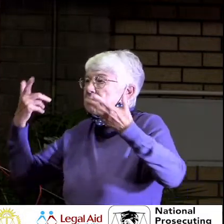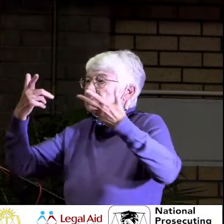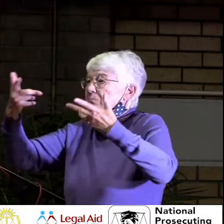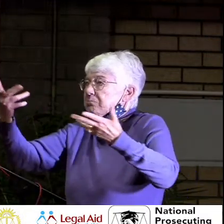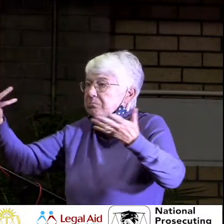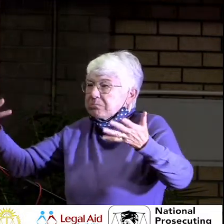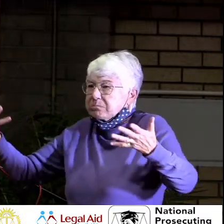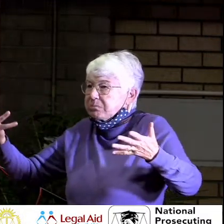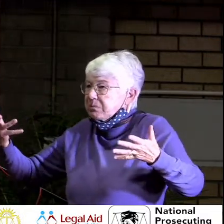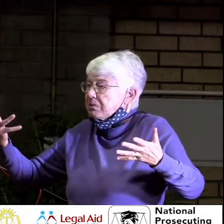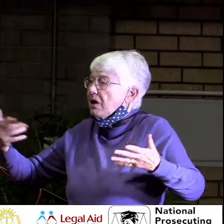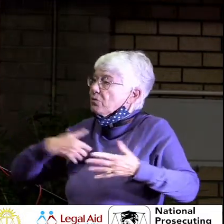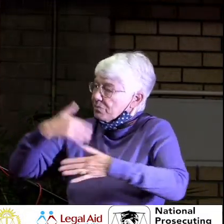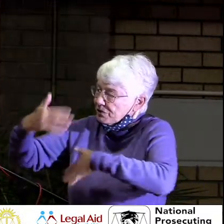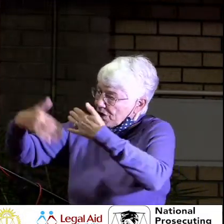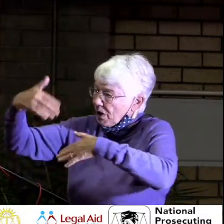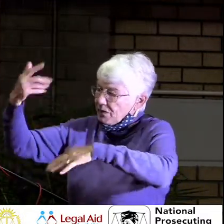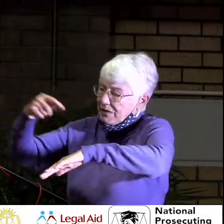time and,